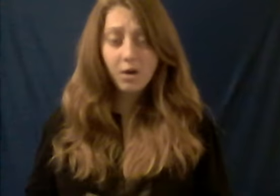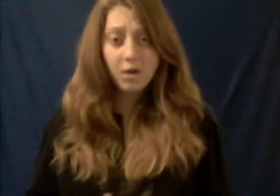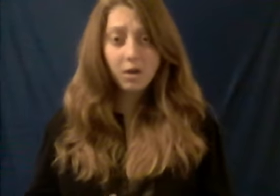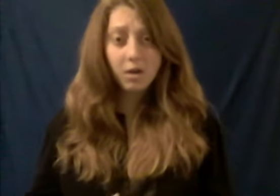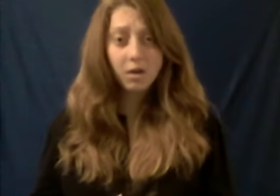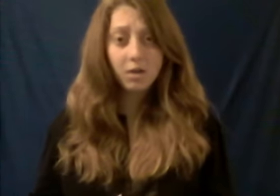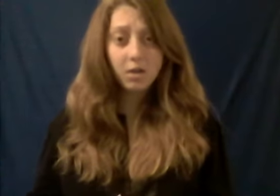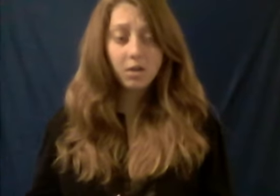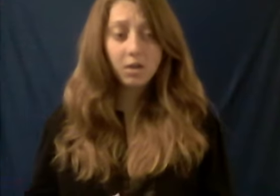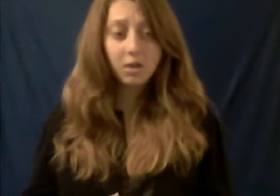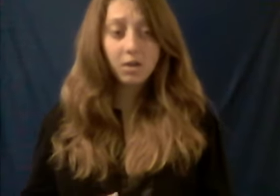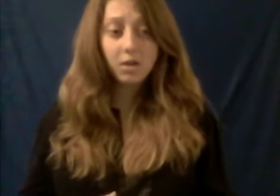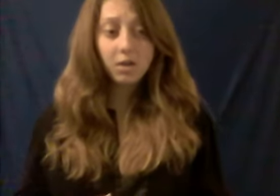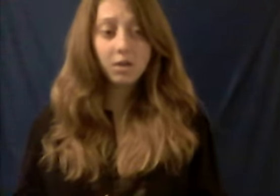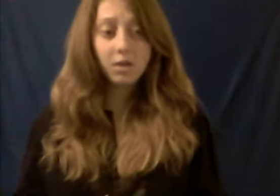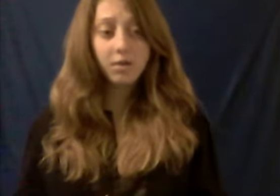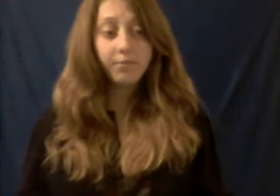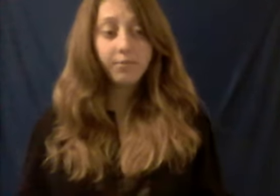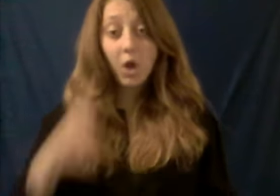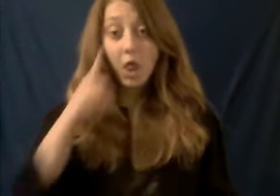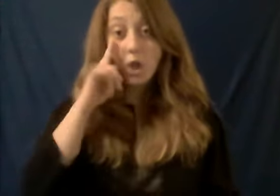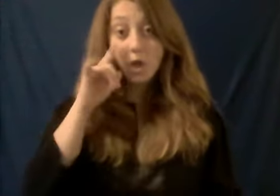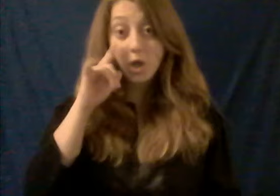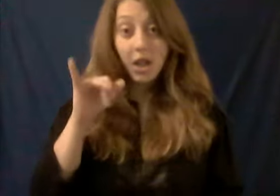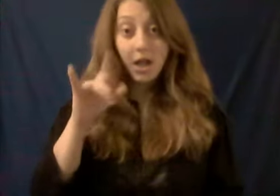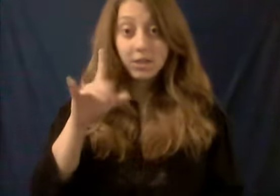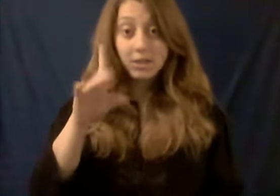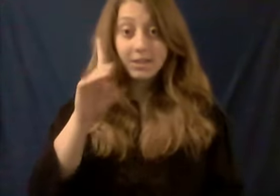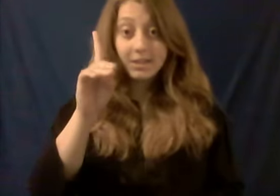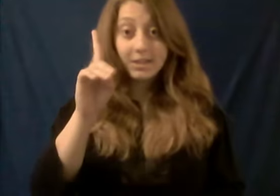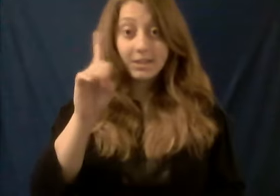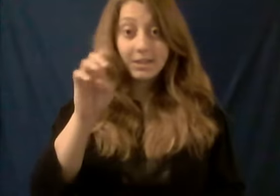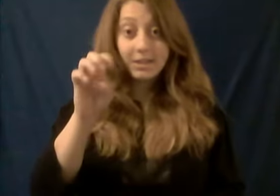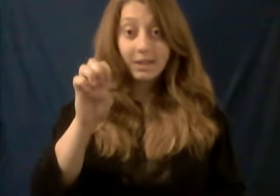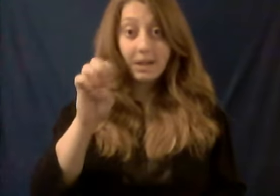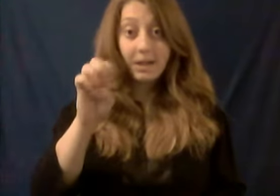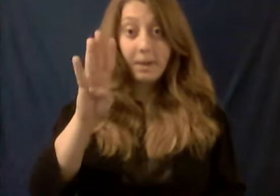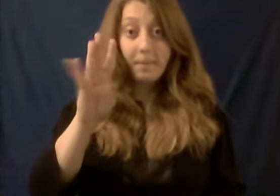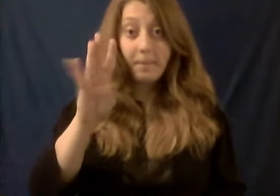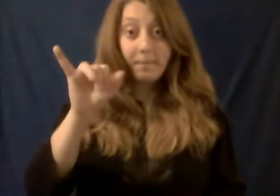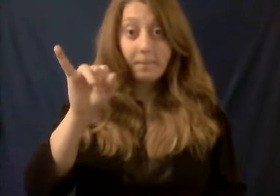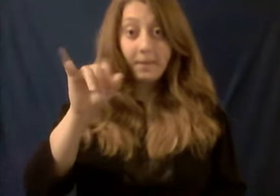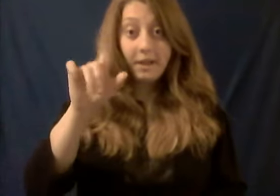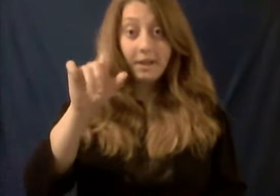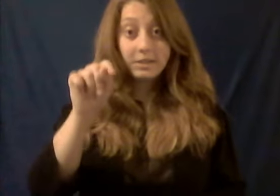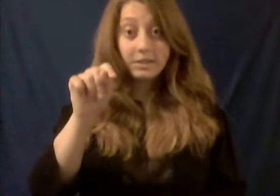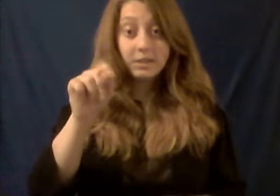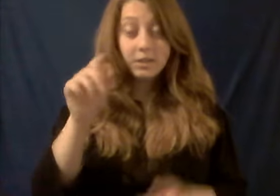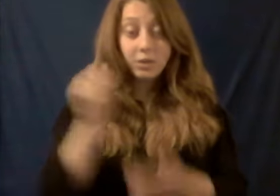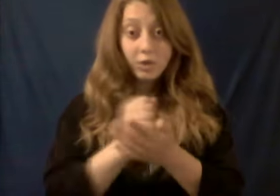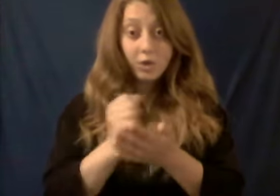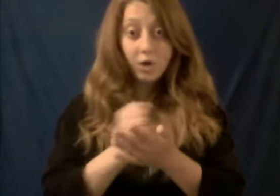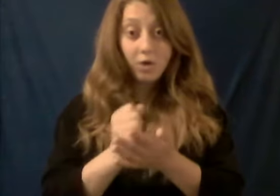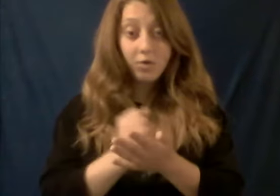card? They look like a debit card that you would normally use like a bank or credit card, and it's the same type of thing. You just have